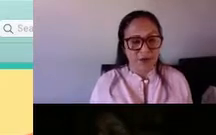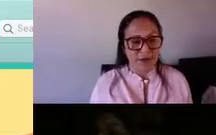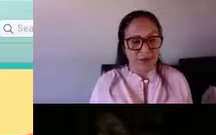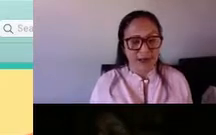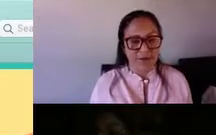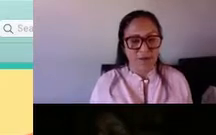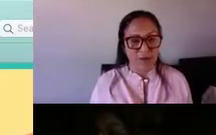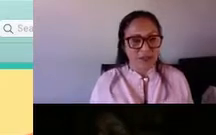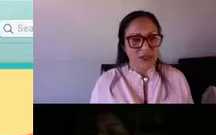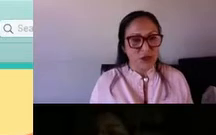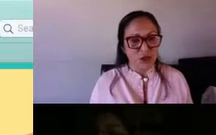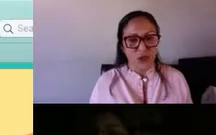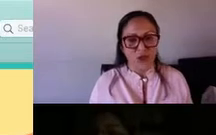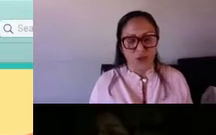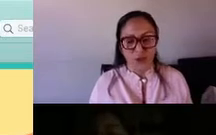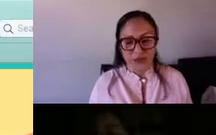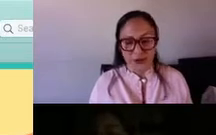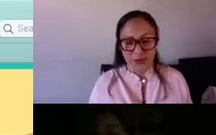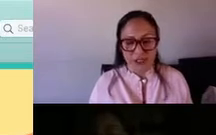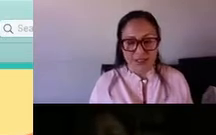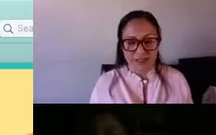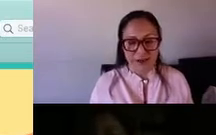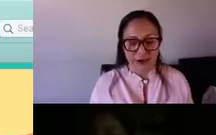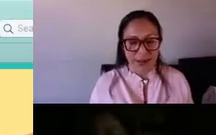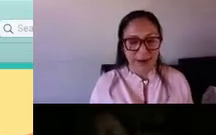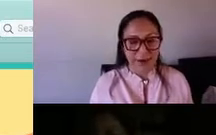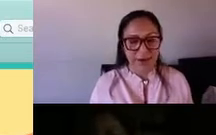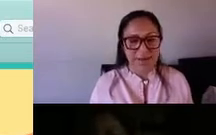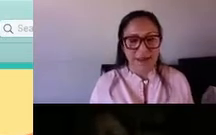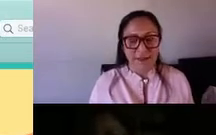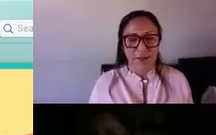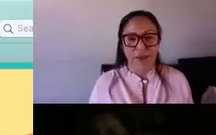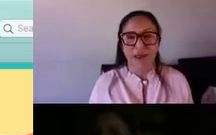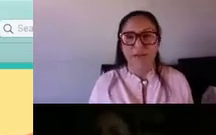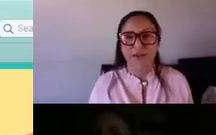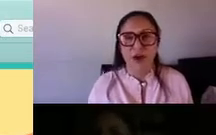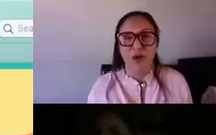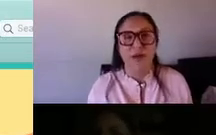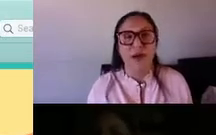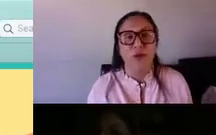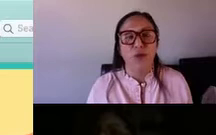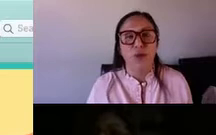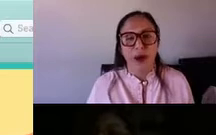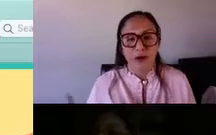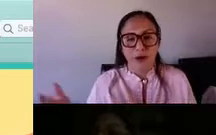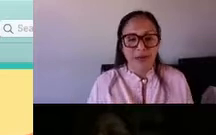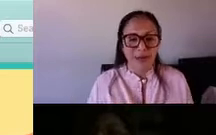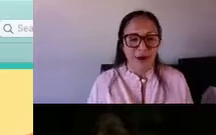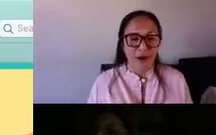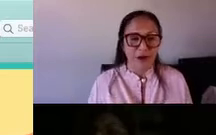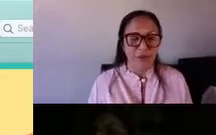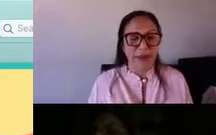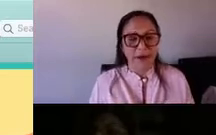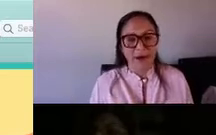On the line, we have some social workers from Golden Gate Regional Center and parents, but we would love to know, like, why are you here?